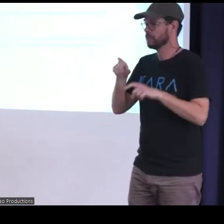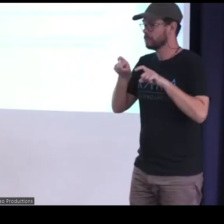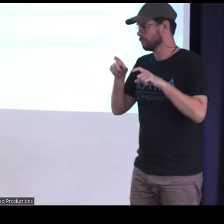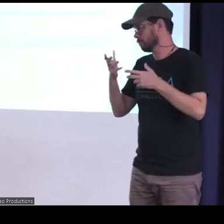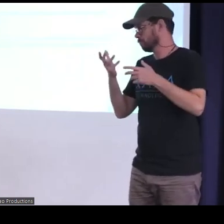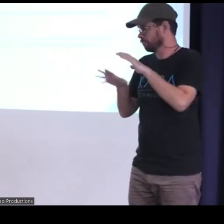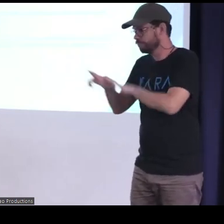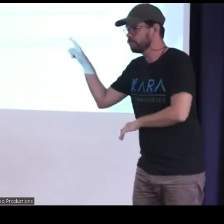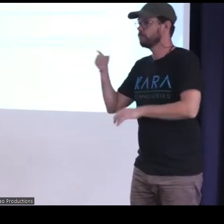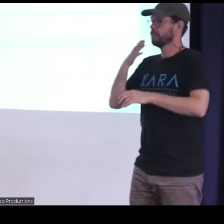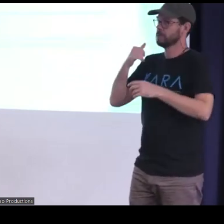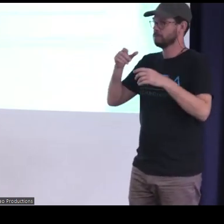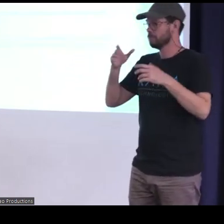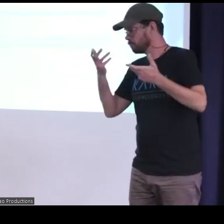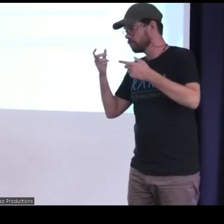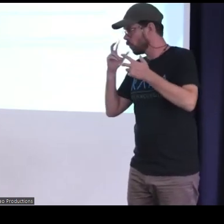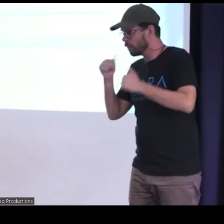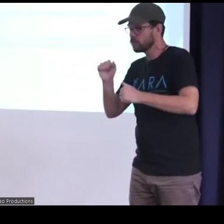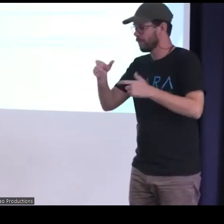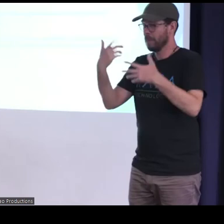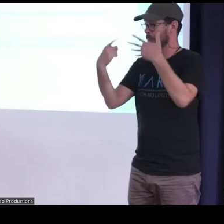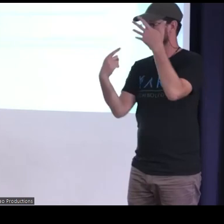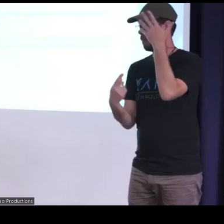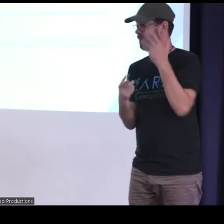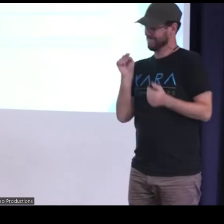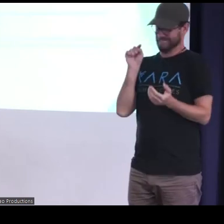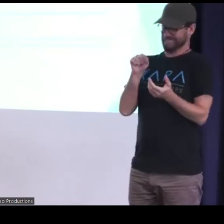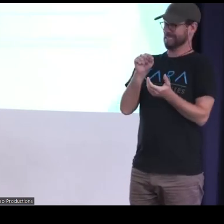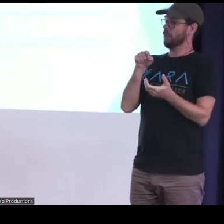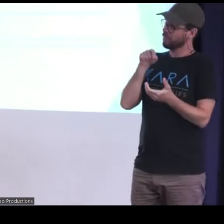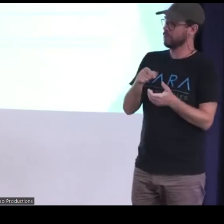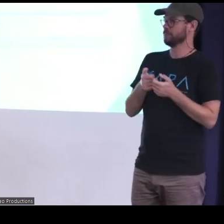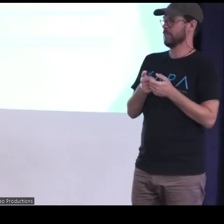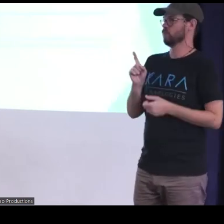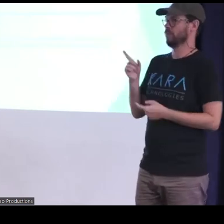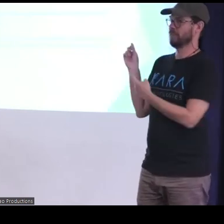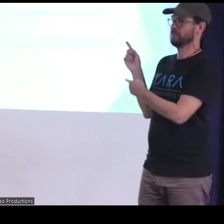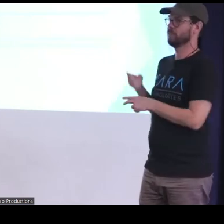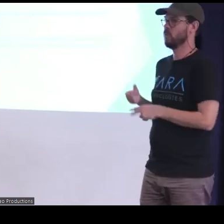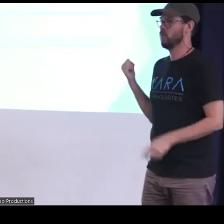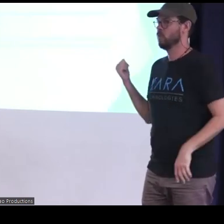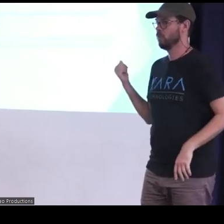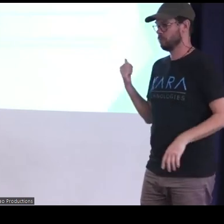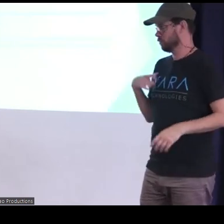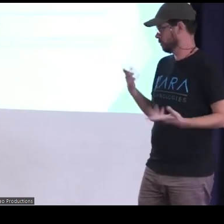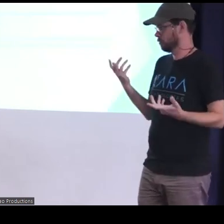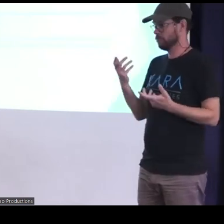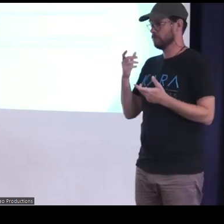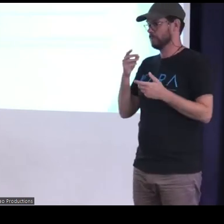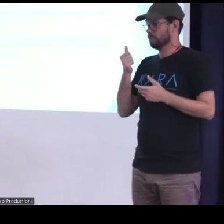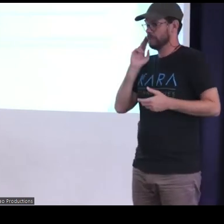getting text messages saying, please evacuate, you know, please look after X, Y, and Z. So it's that kind of message that this